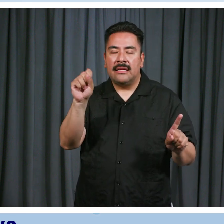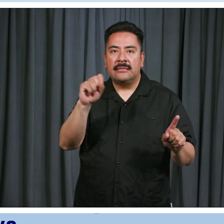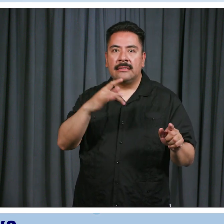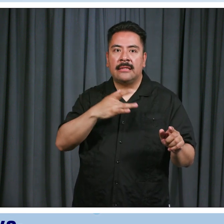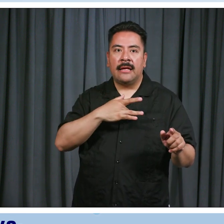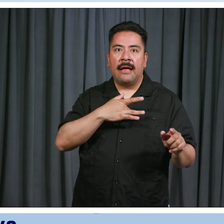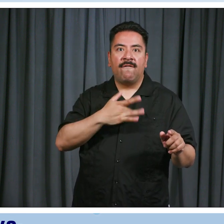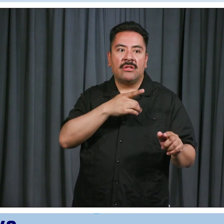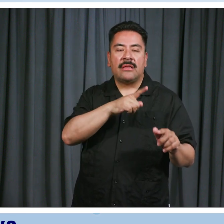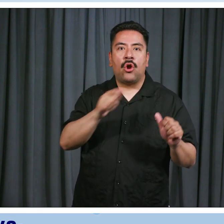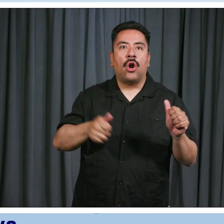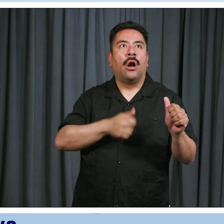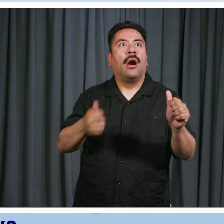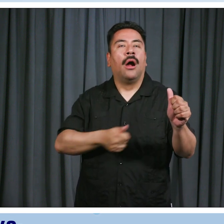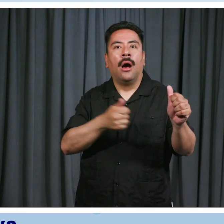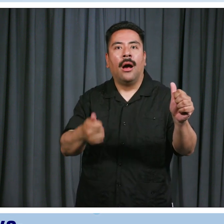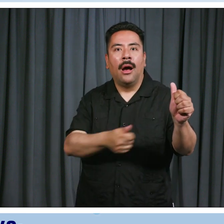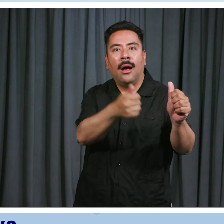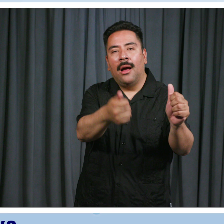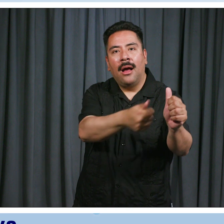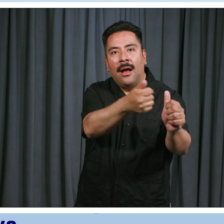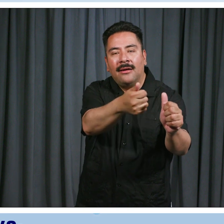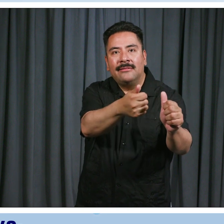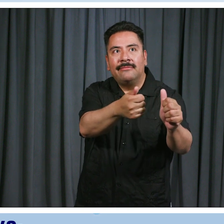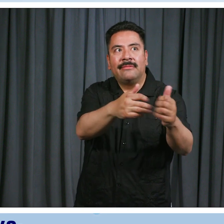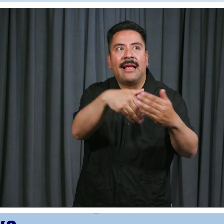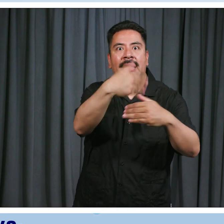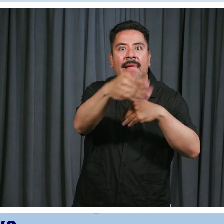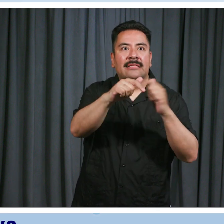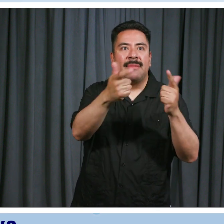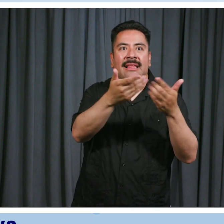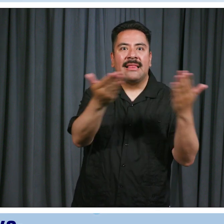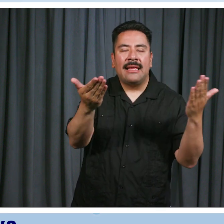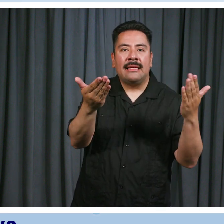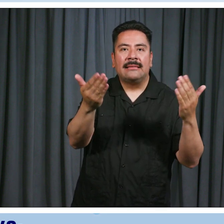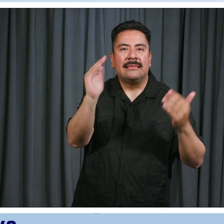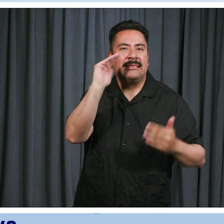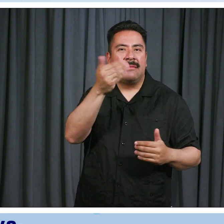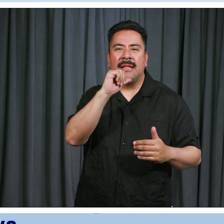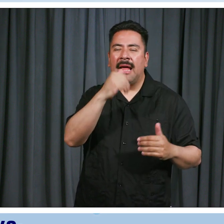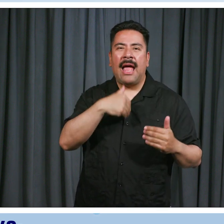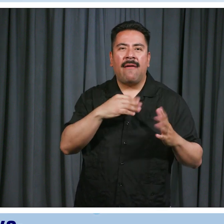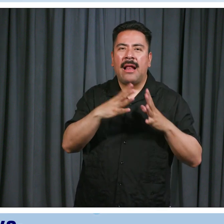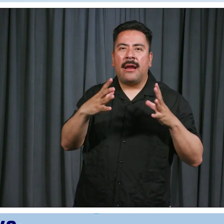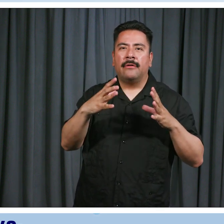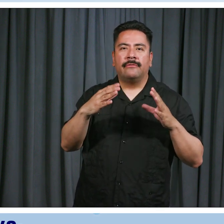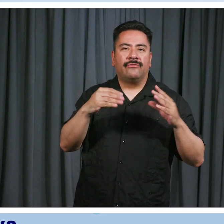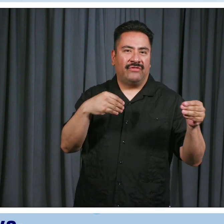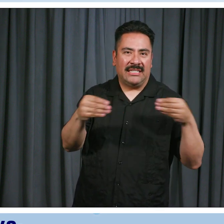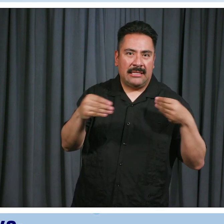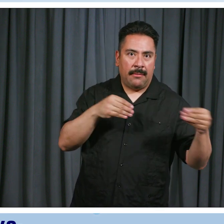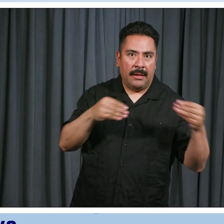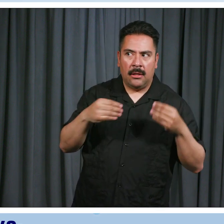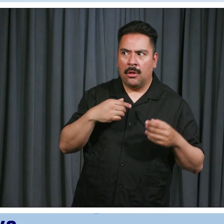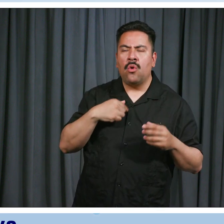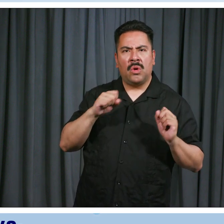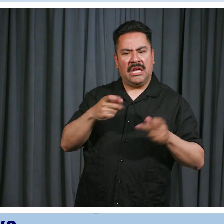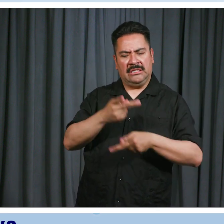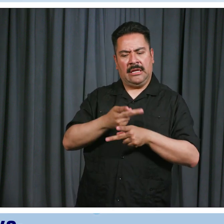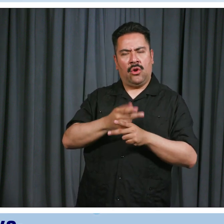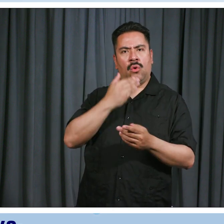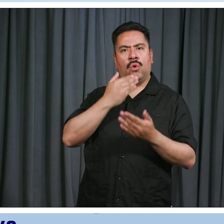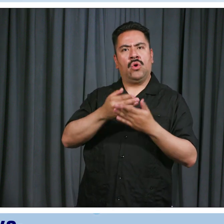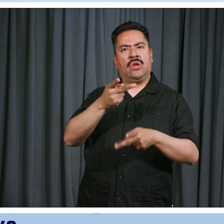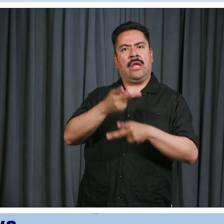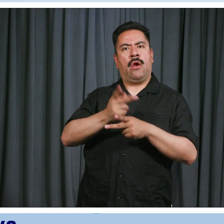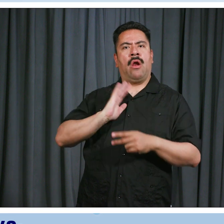chasing the next best thing, just it doesn't seem like there's a lot of room for flexibility there. You know, we can take good care of our bodies